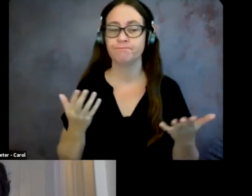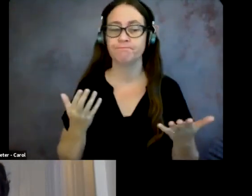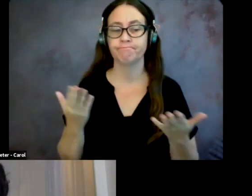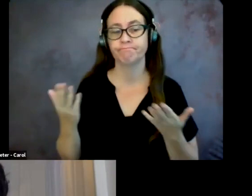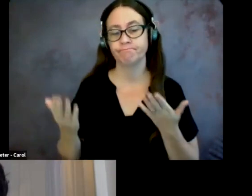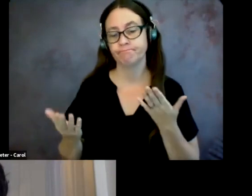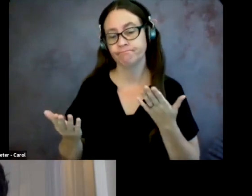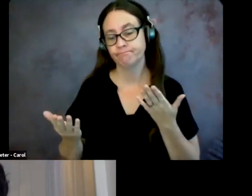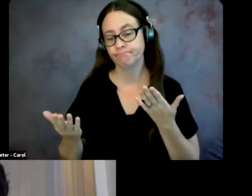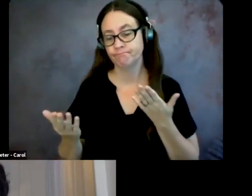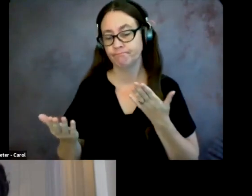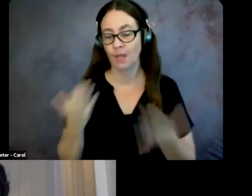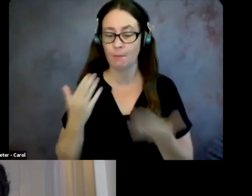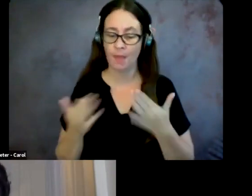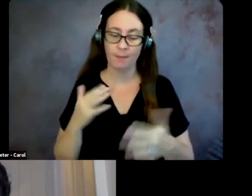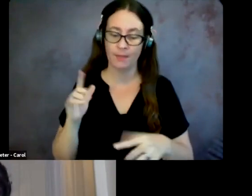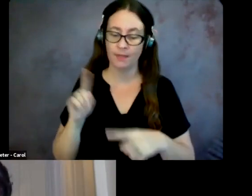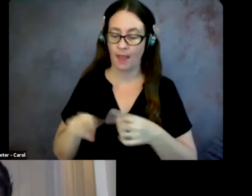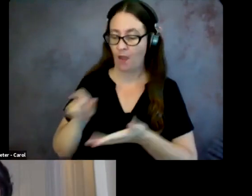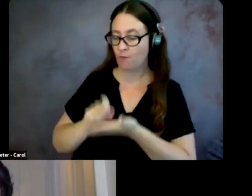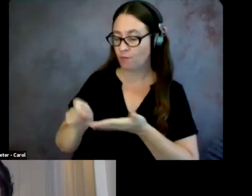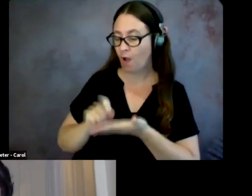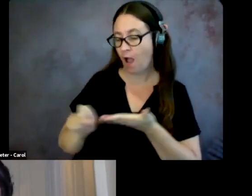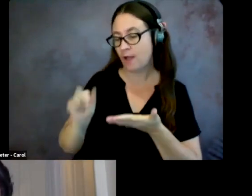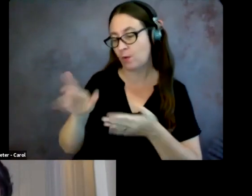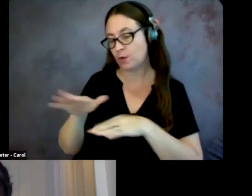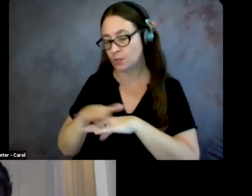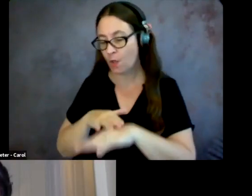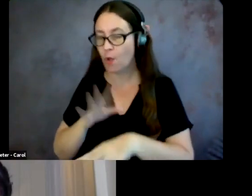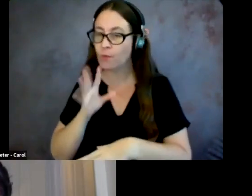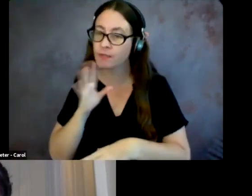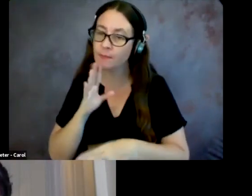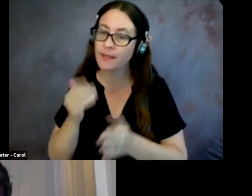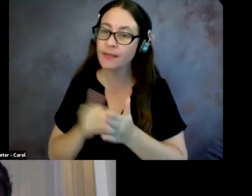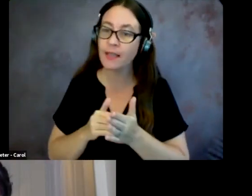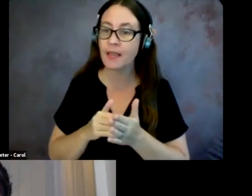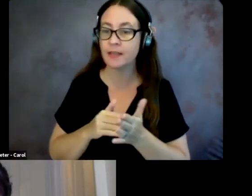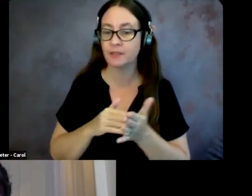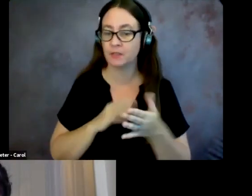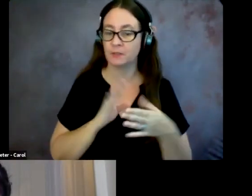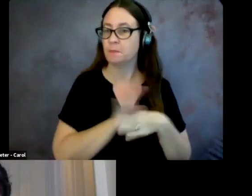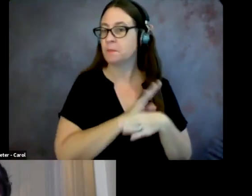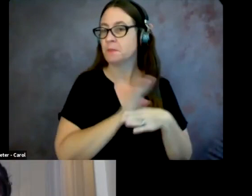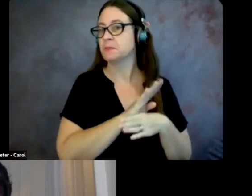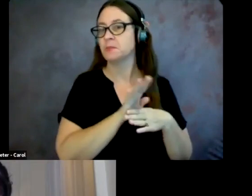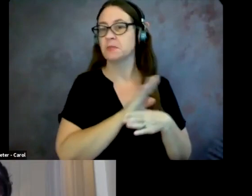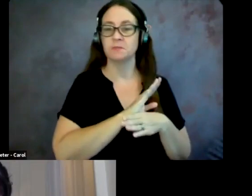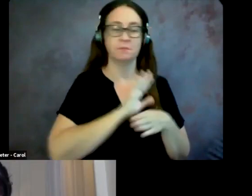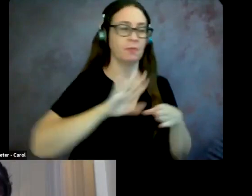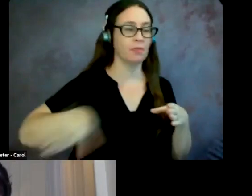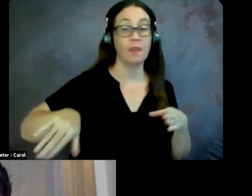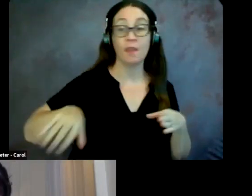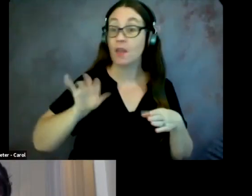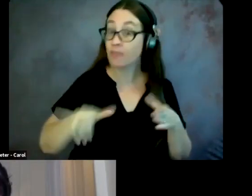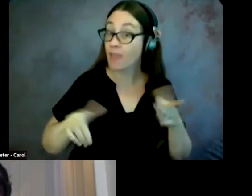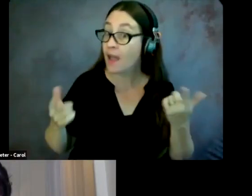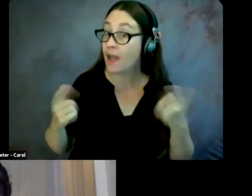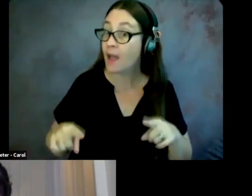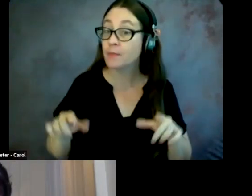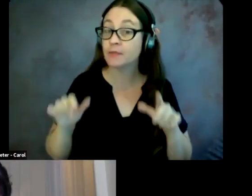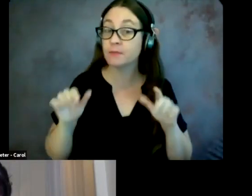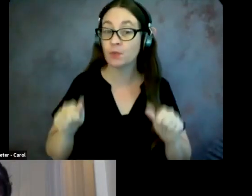to write things down for you or slow down or speak again. They have something on their own side. When that happens, you can leave